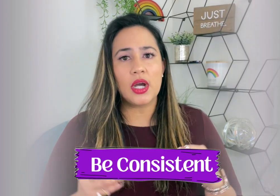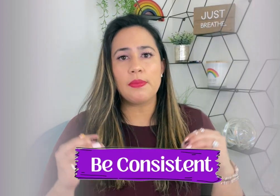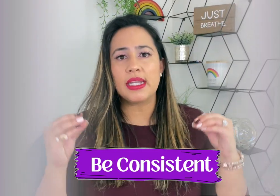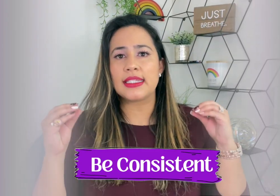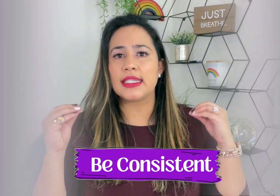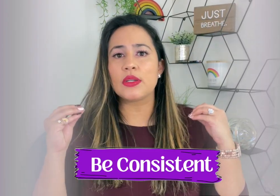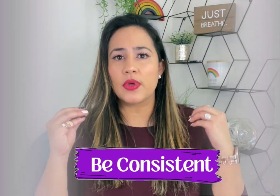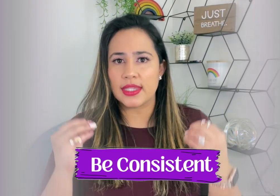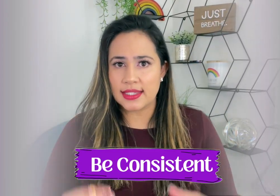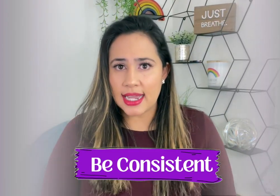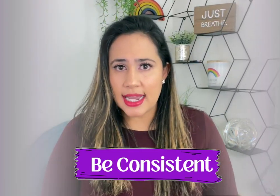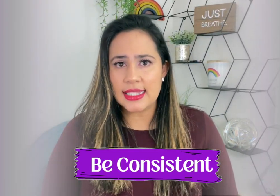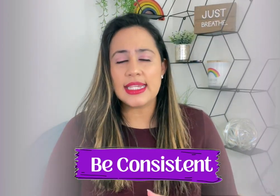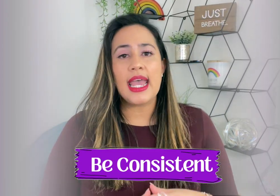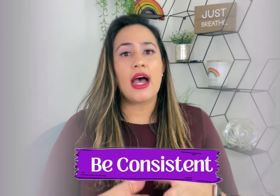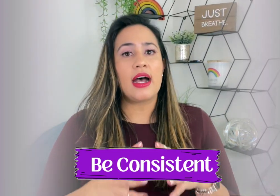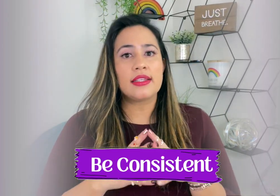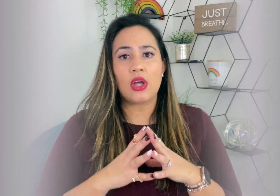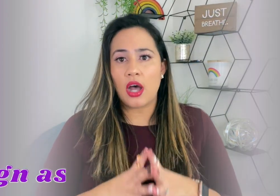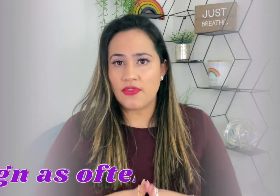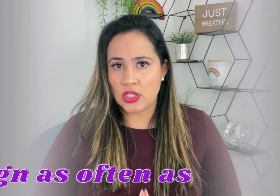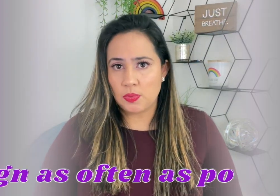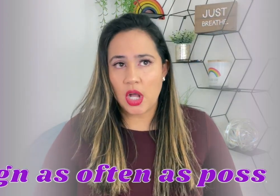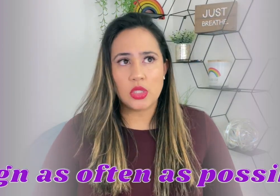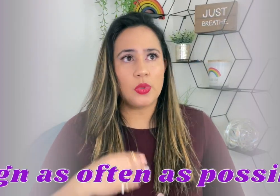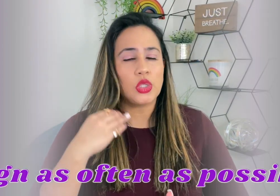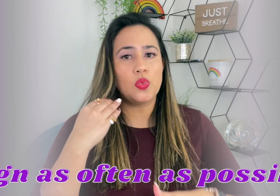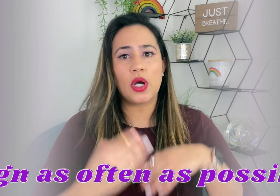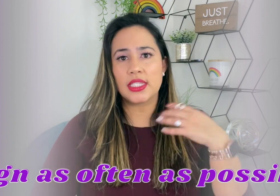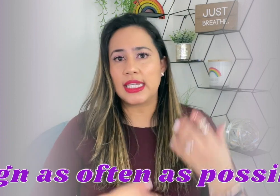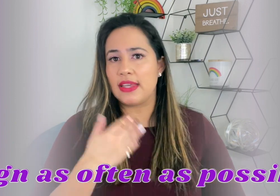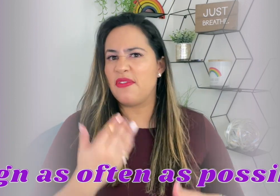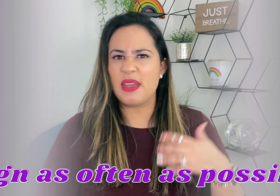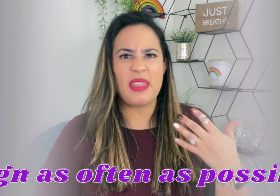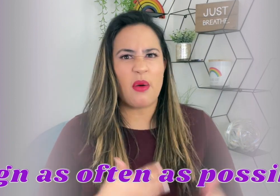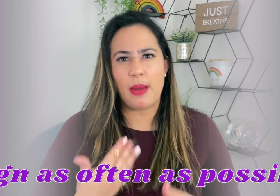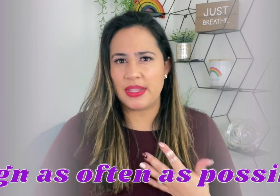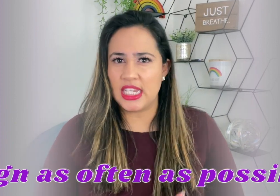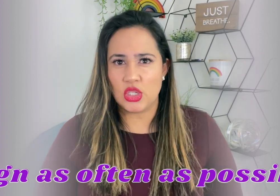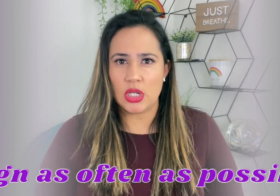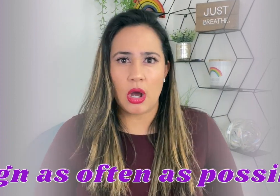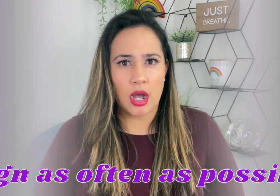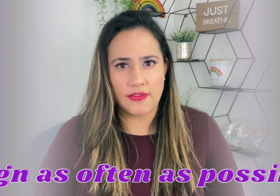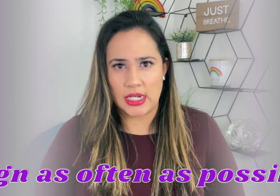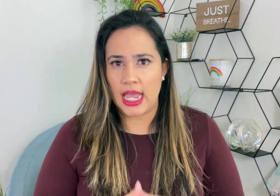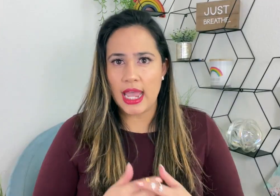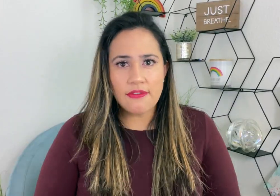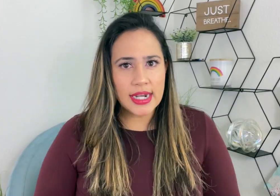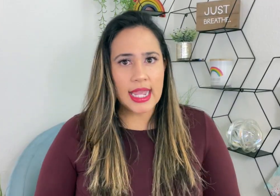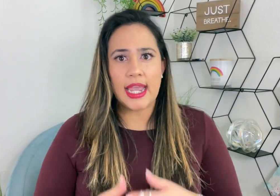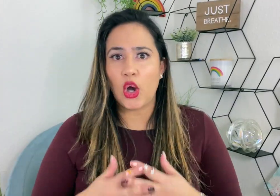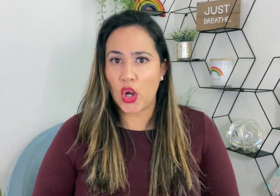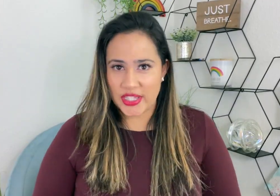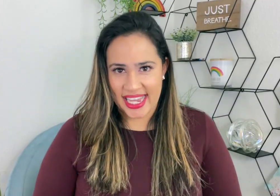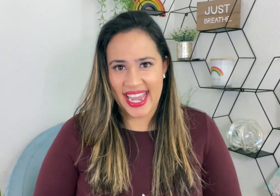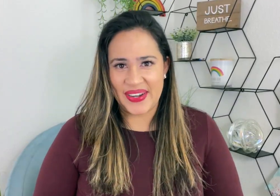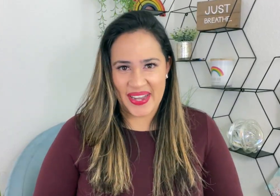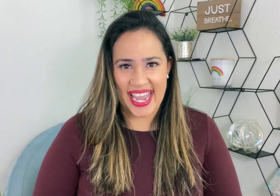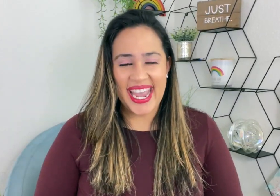be consistent with the signs as often as possible. You want to give them that repetition often, every day, all day, okay?